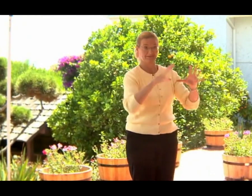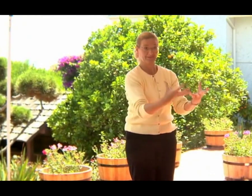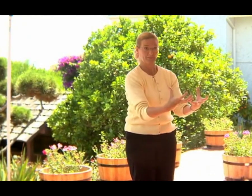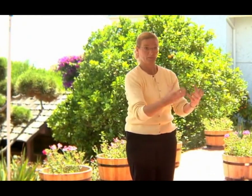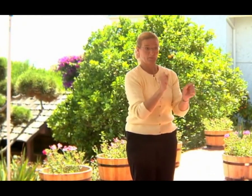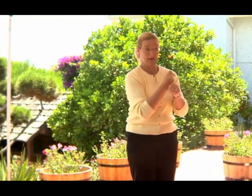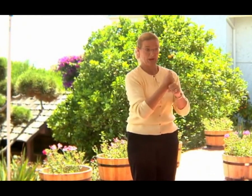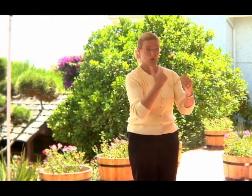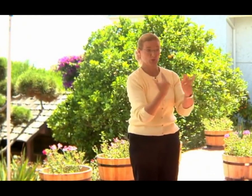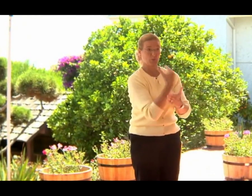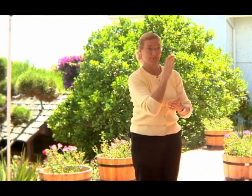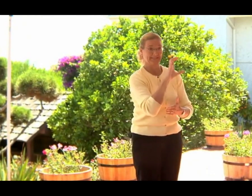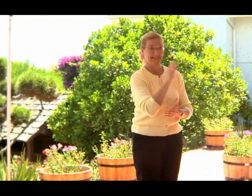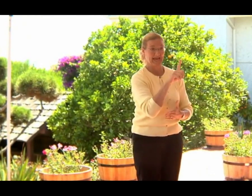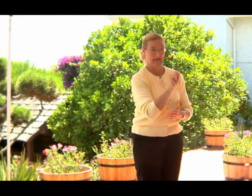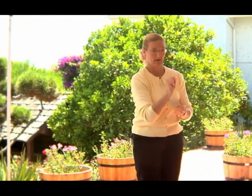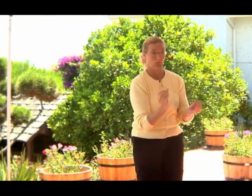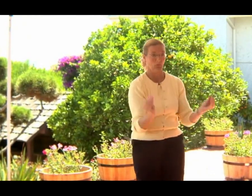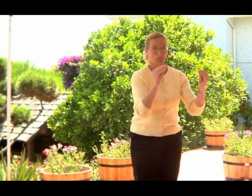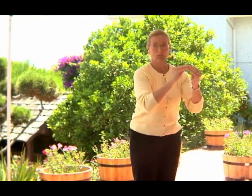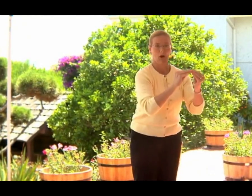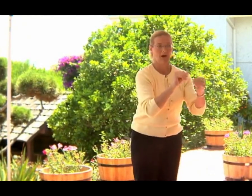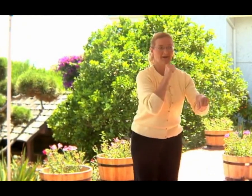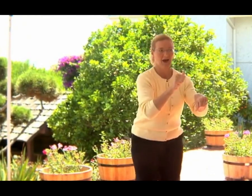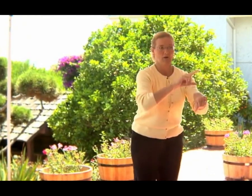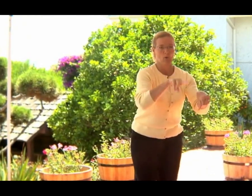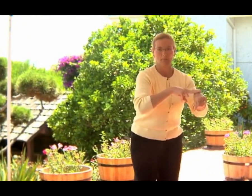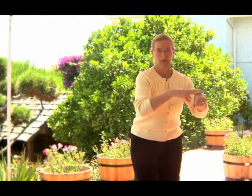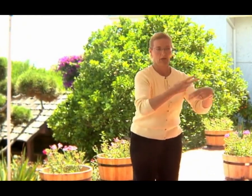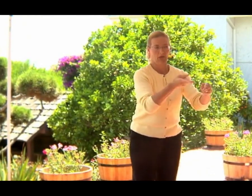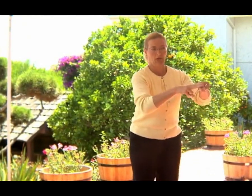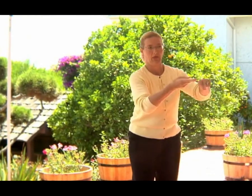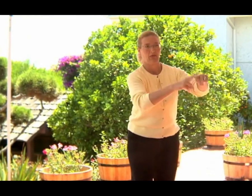Often, those cells will make new cells that are even more abnormal.